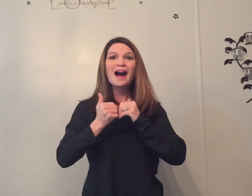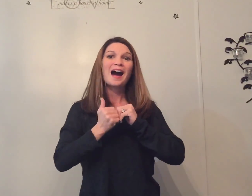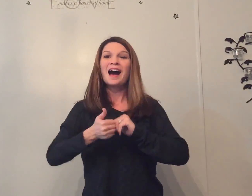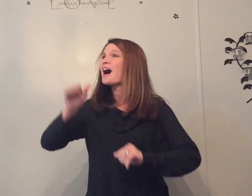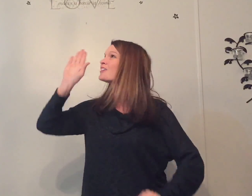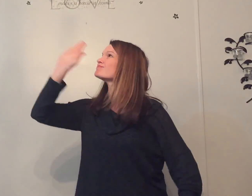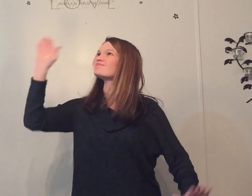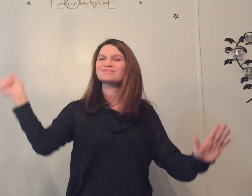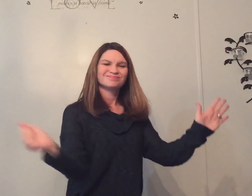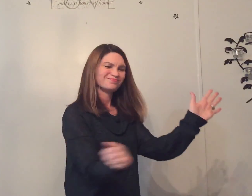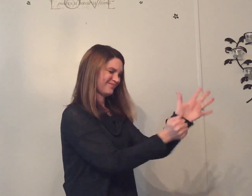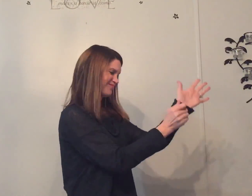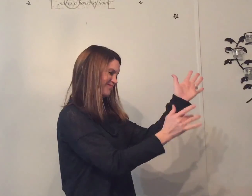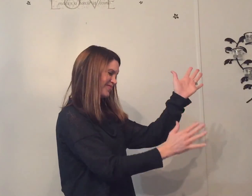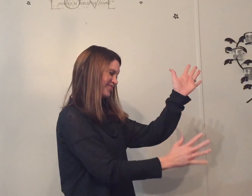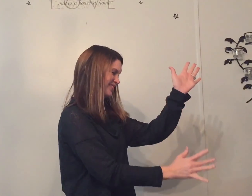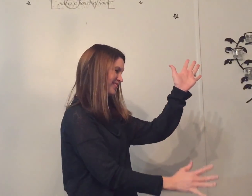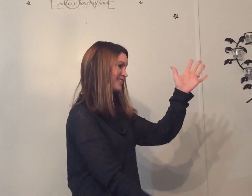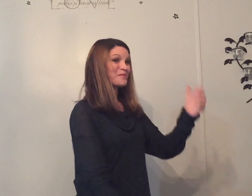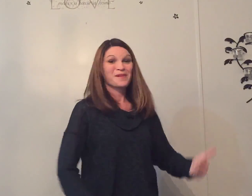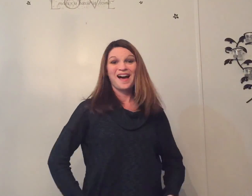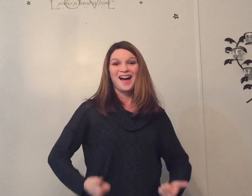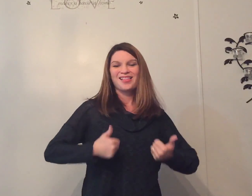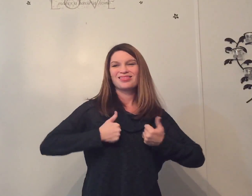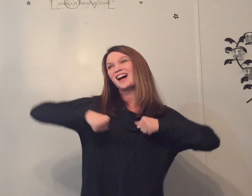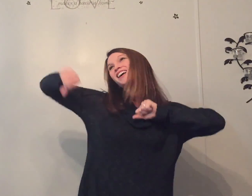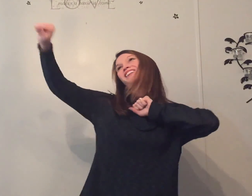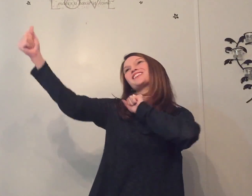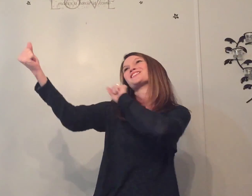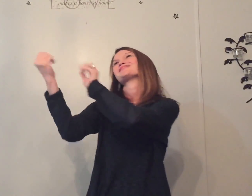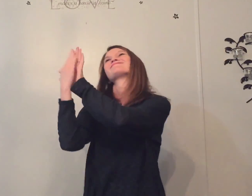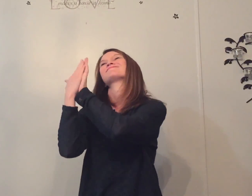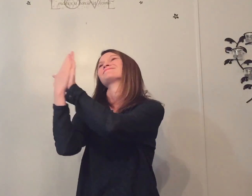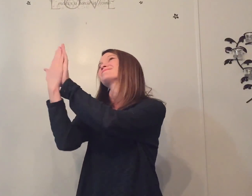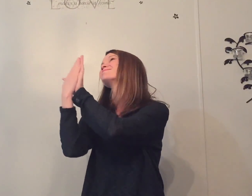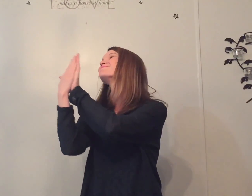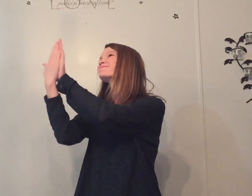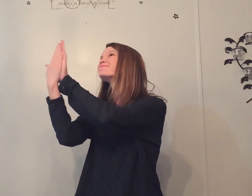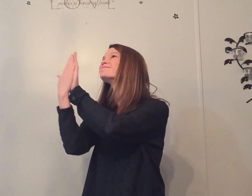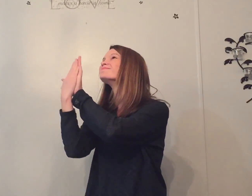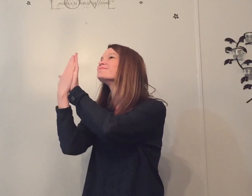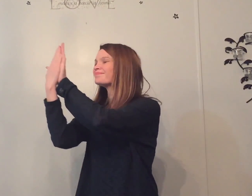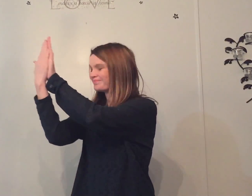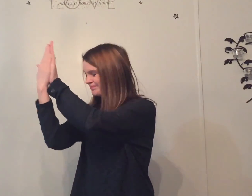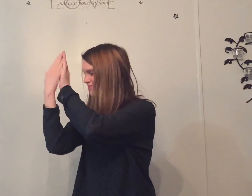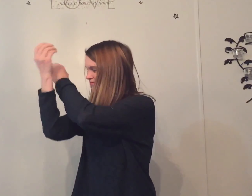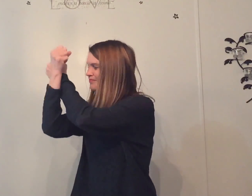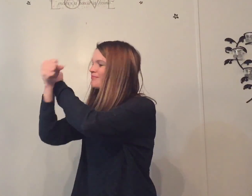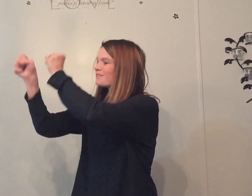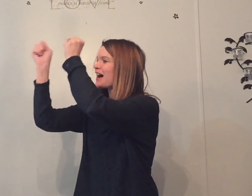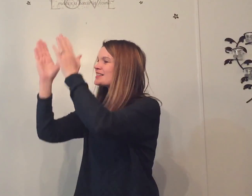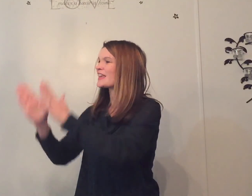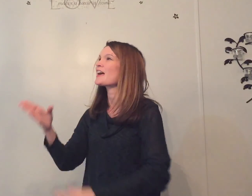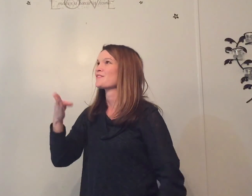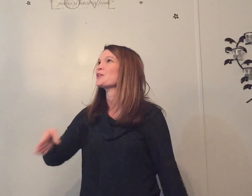His blood, My life is here with Christ on high, With Christ my Savior